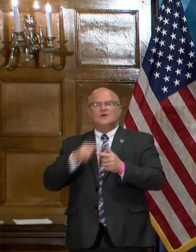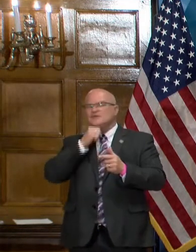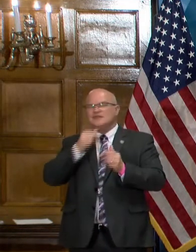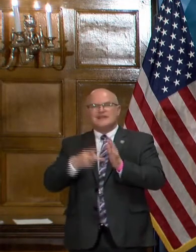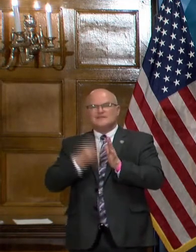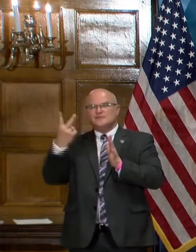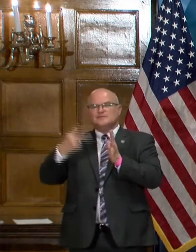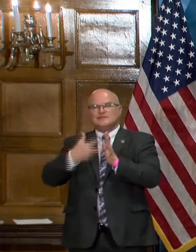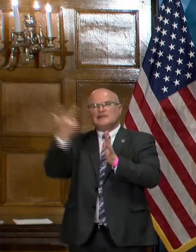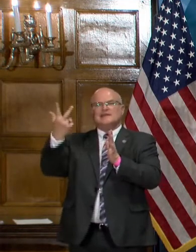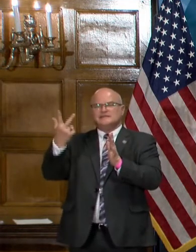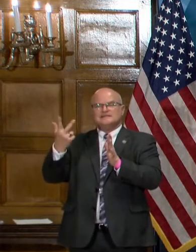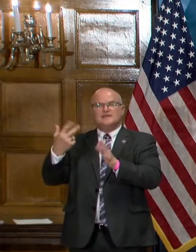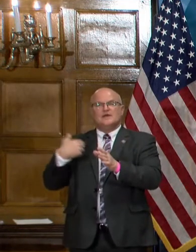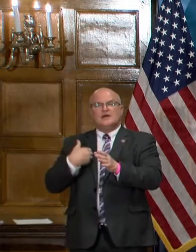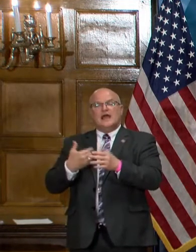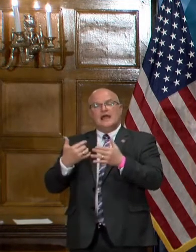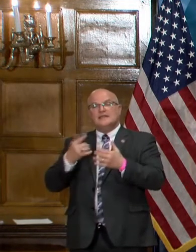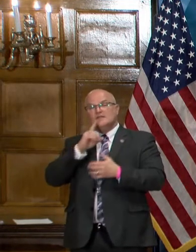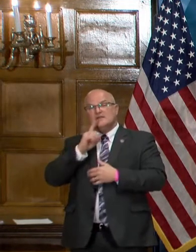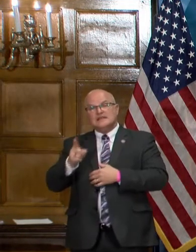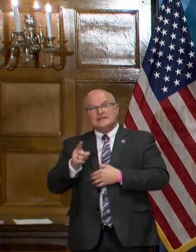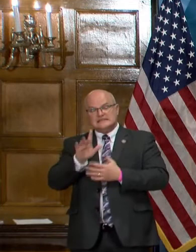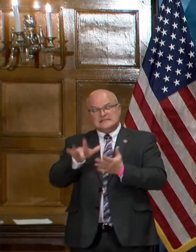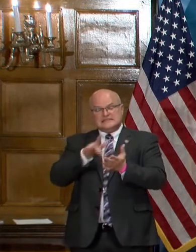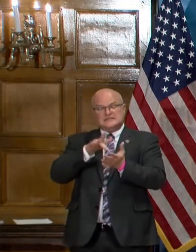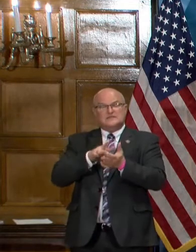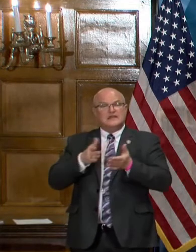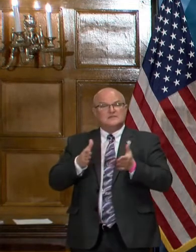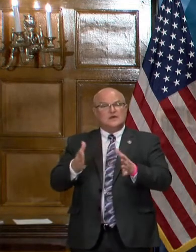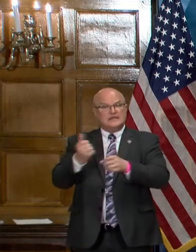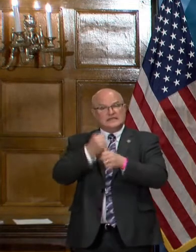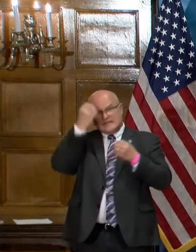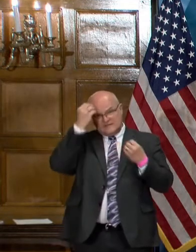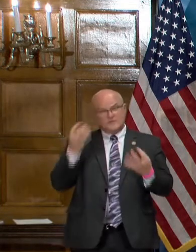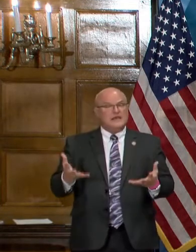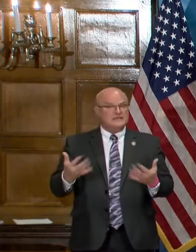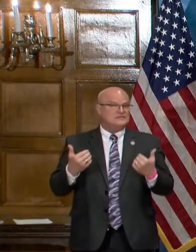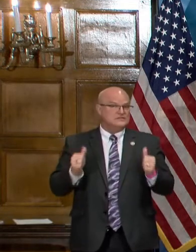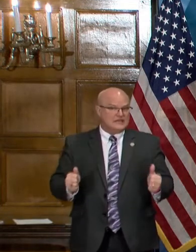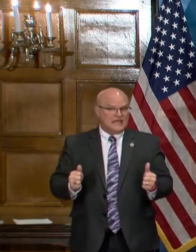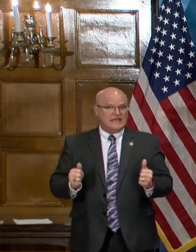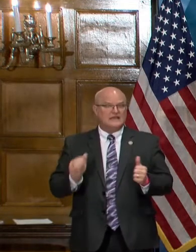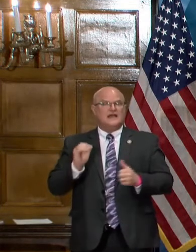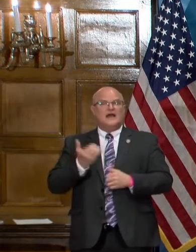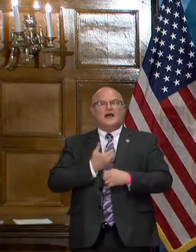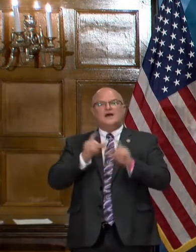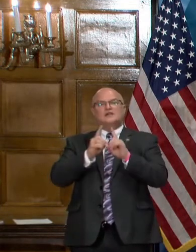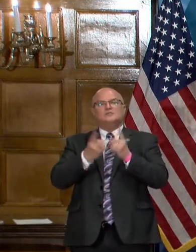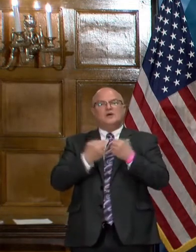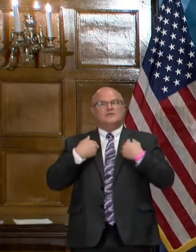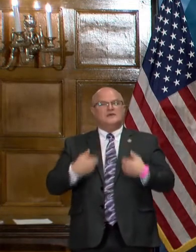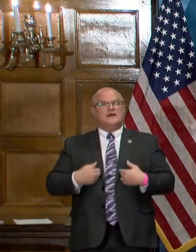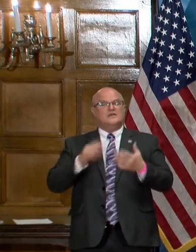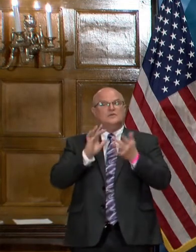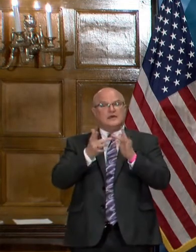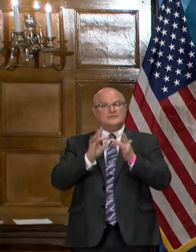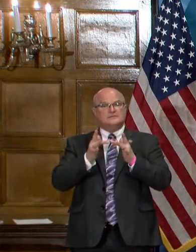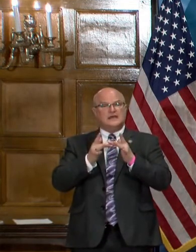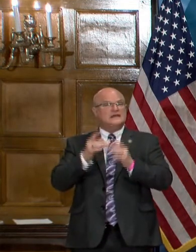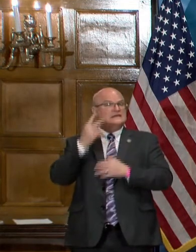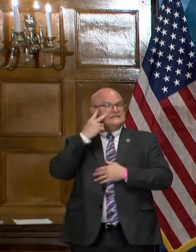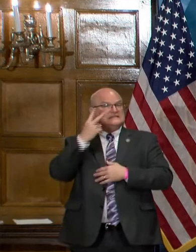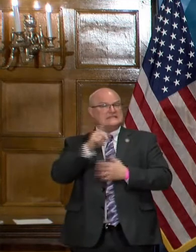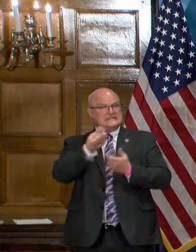duplication. We'll continue, and there is a centralized way to get information. You can go to our Department of Health website. You can